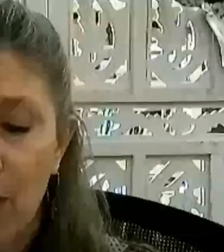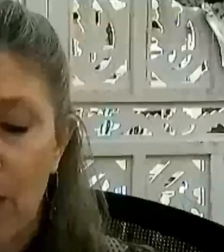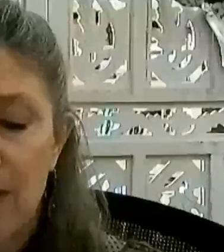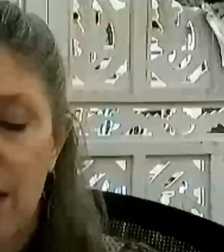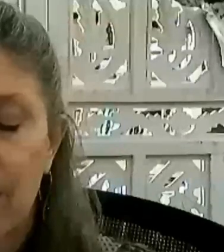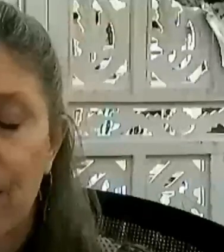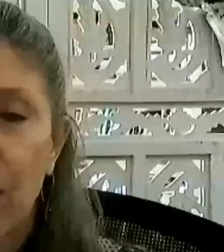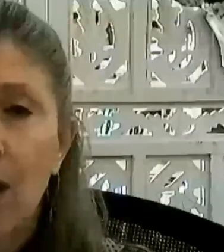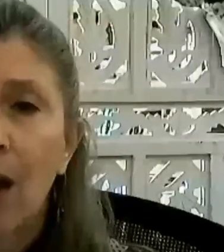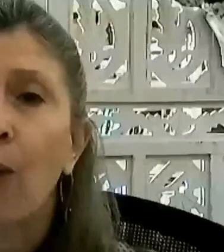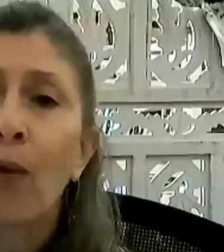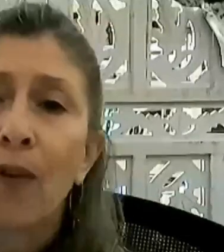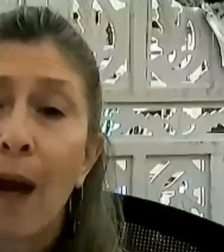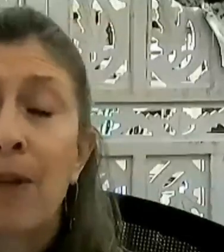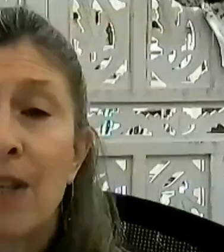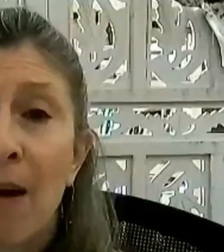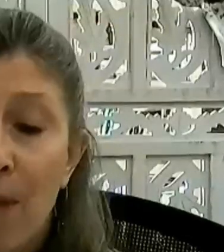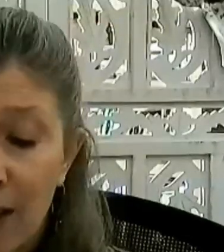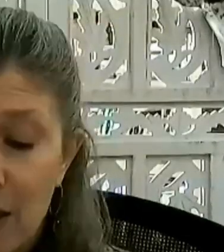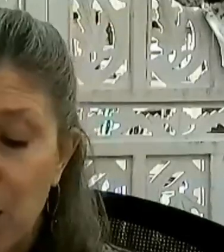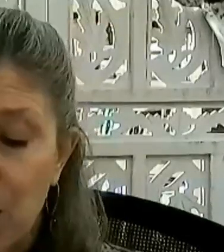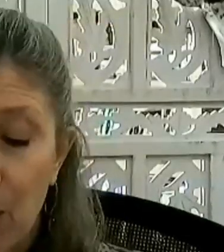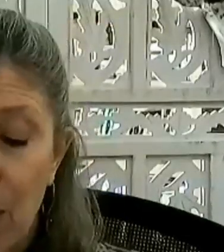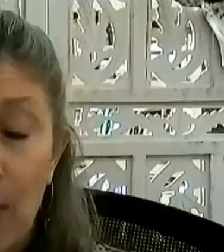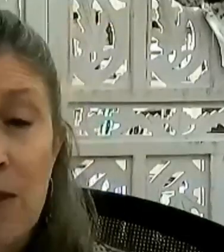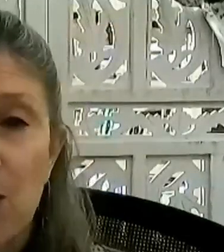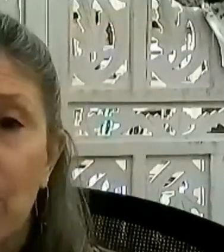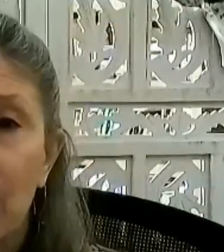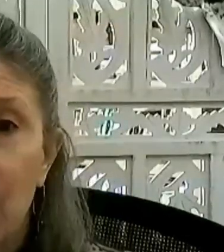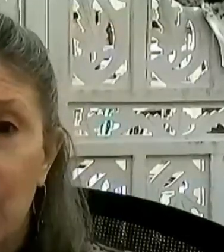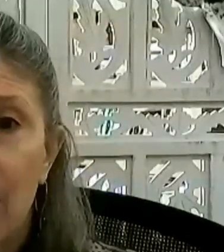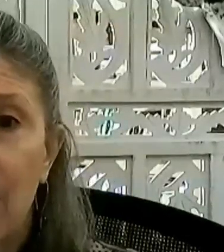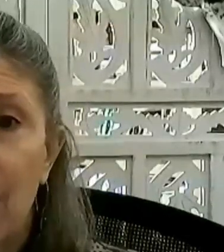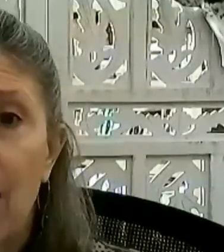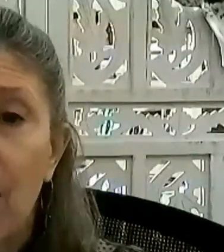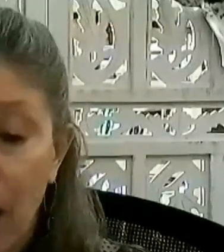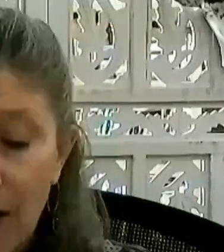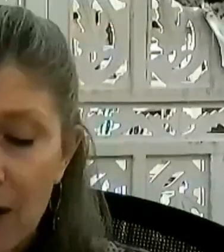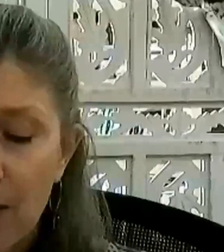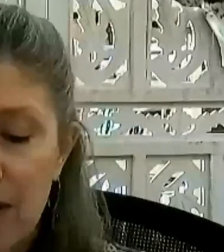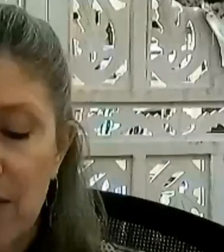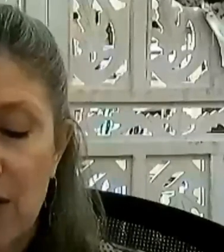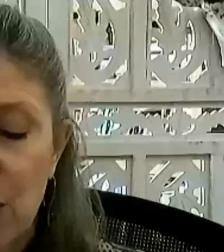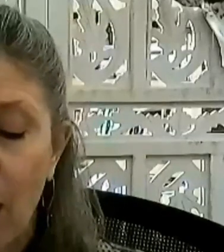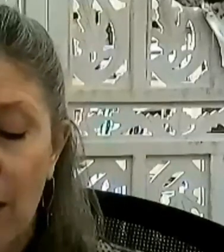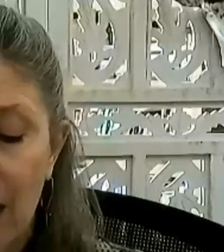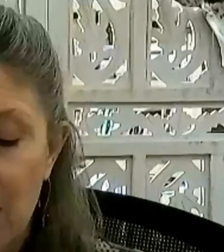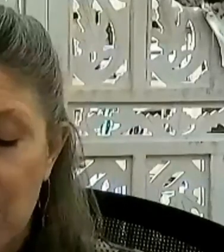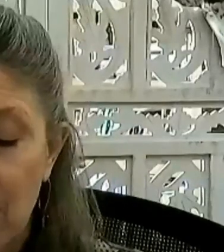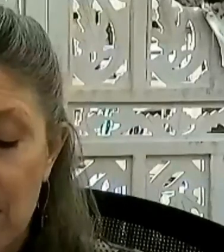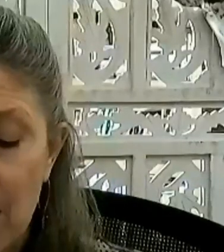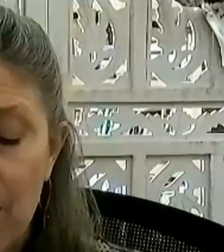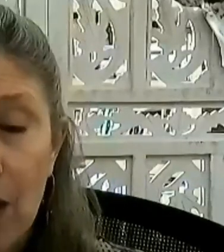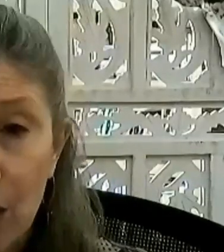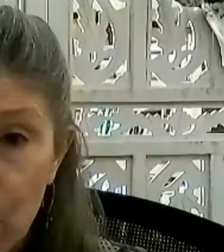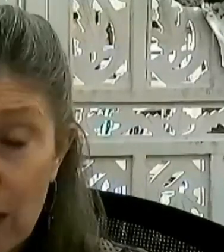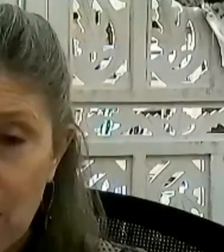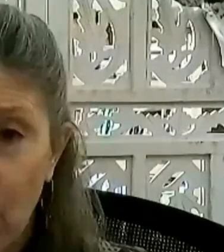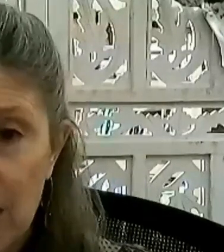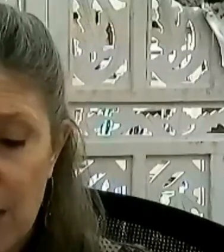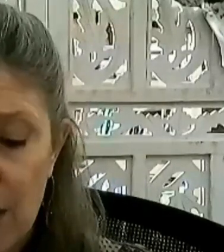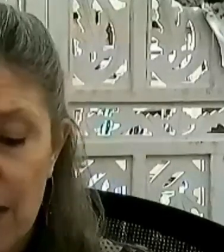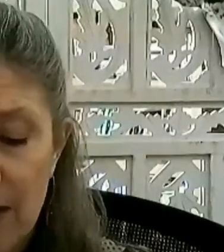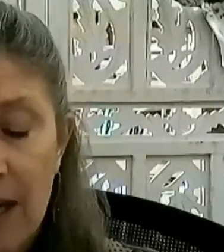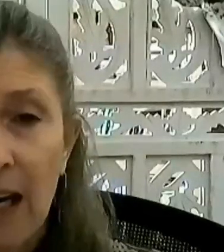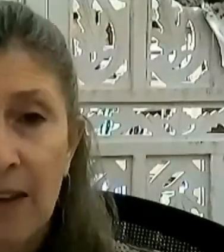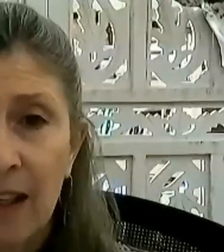numbers in 2014, a wolf habitat management program was jointly created by the U.S. Fish and Wildlife Service, the